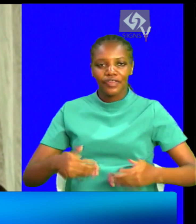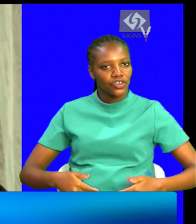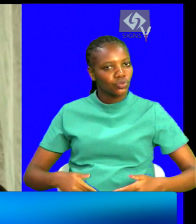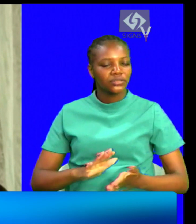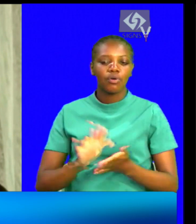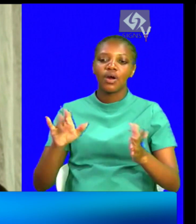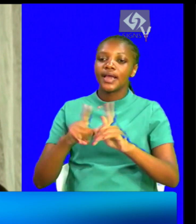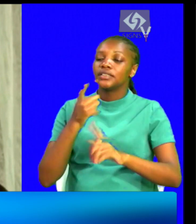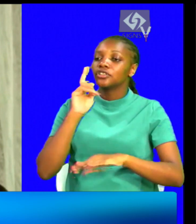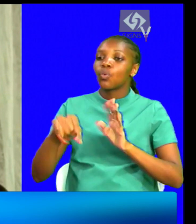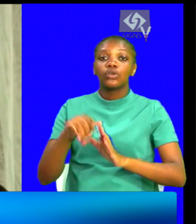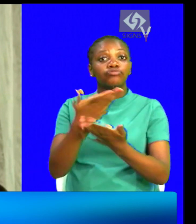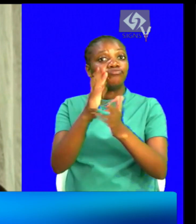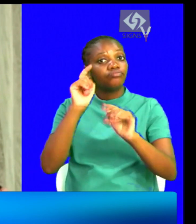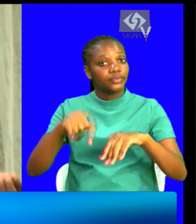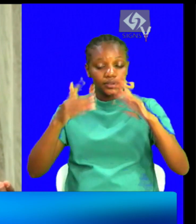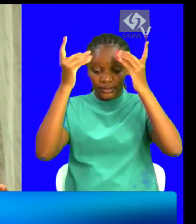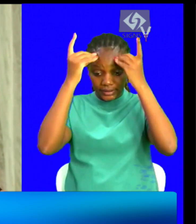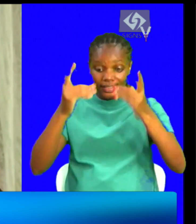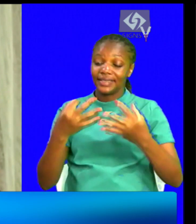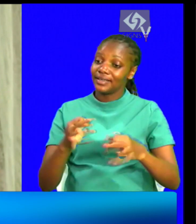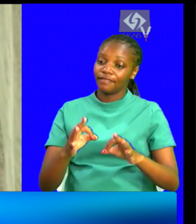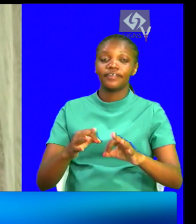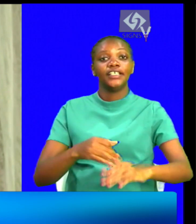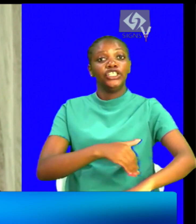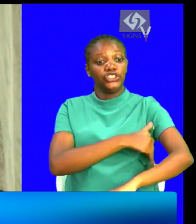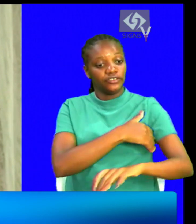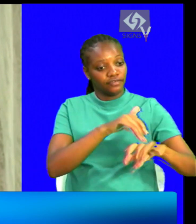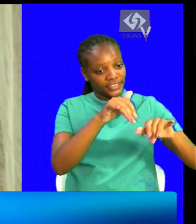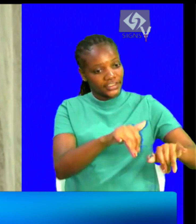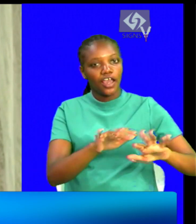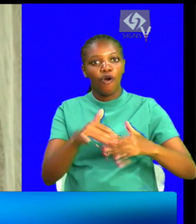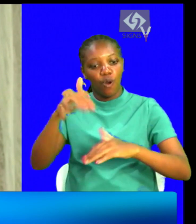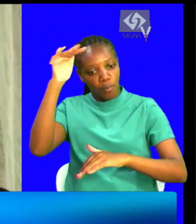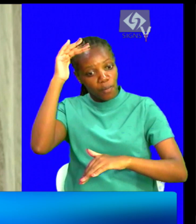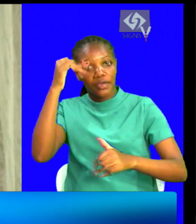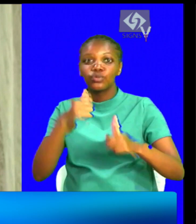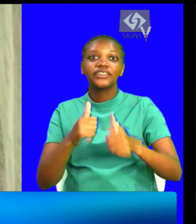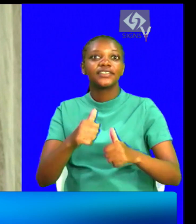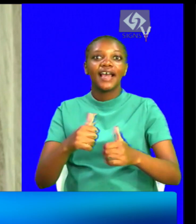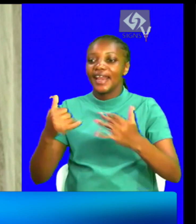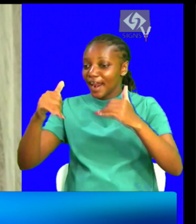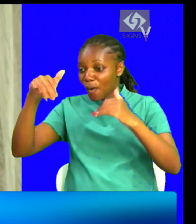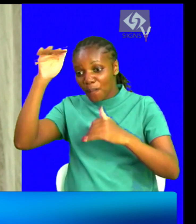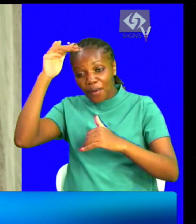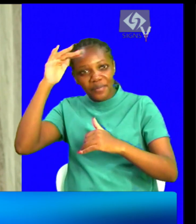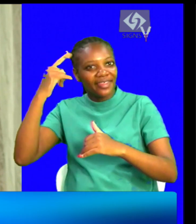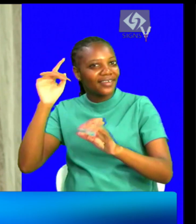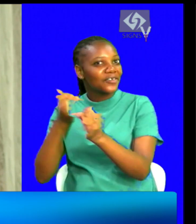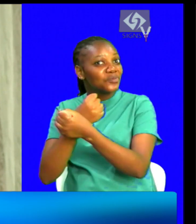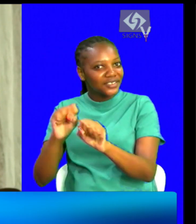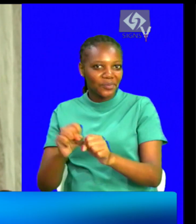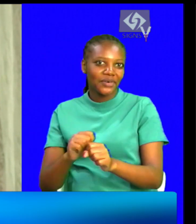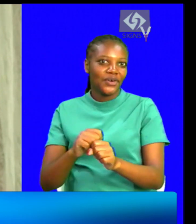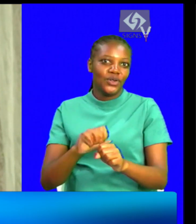more. So na nilisema you have to decide kama ni chief atakaa ama ni pombe. Na vile pombe hawezi amua,